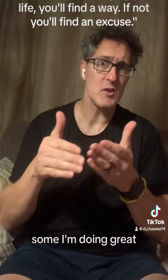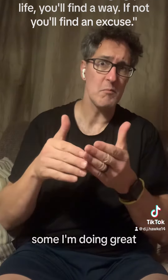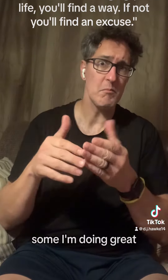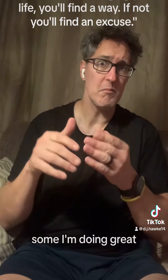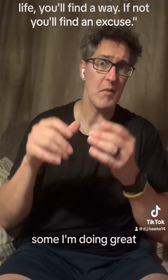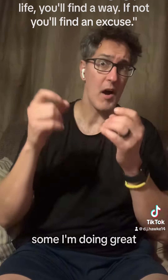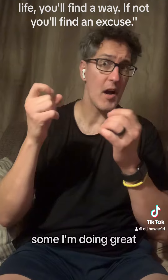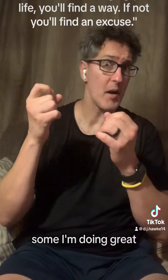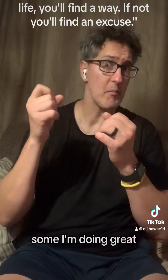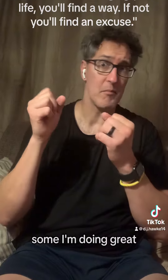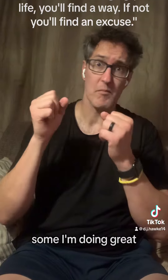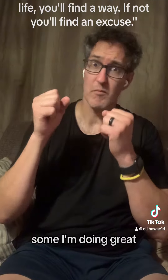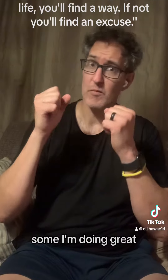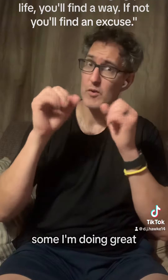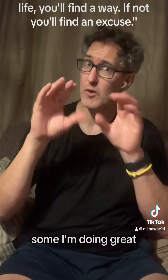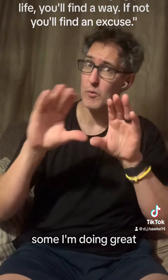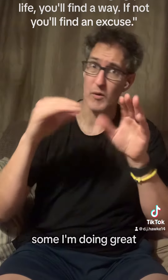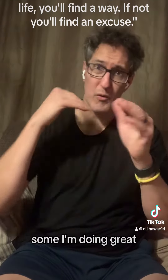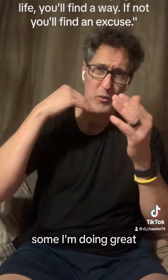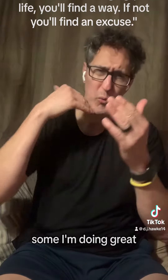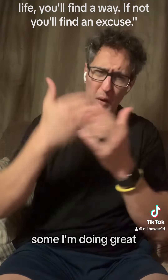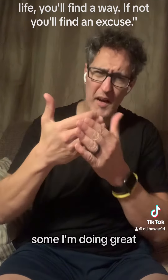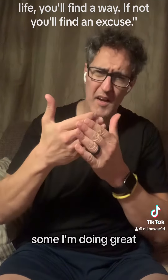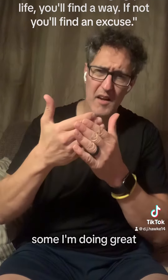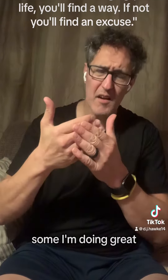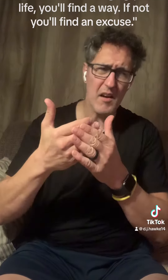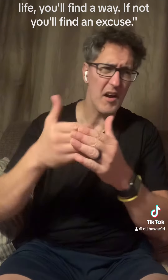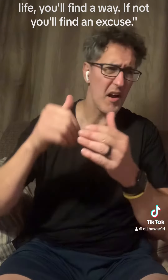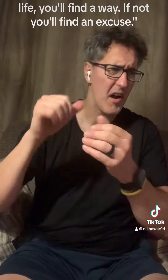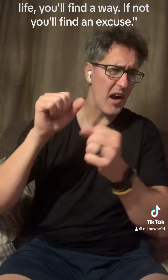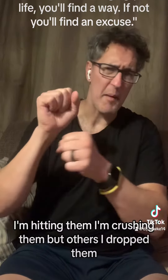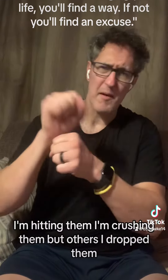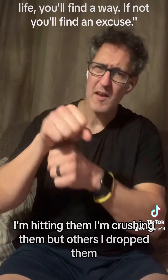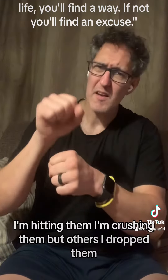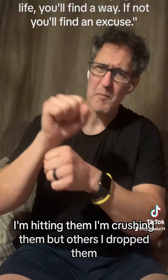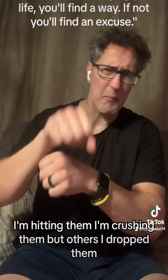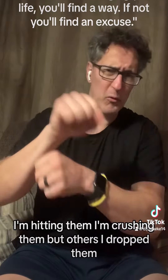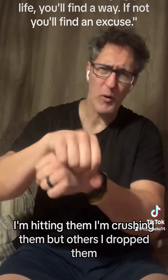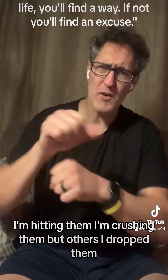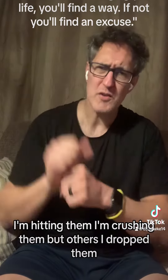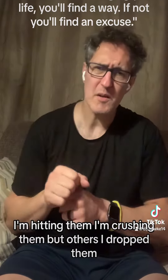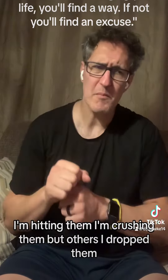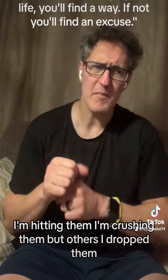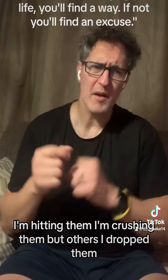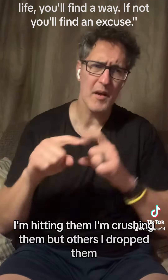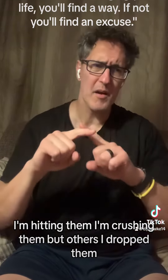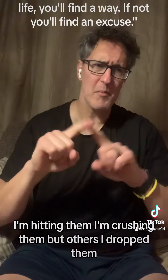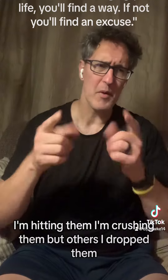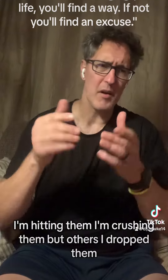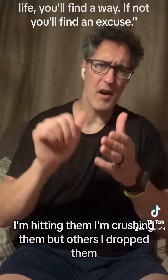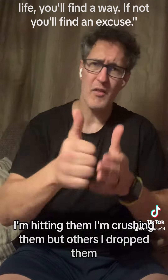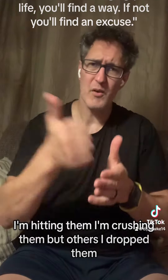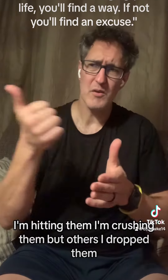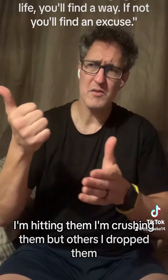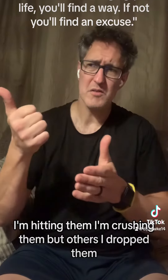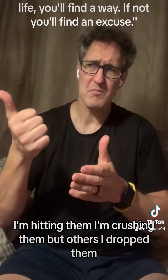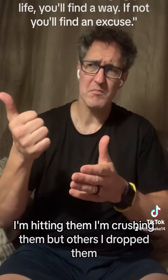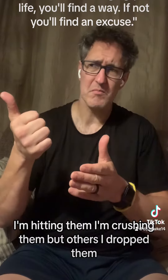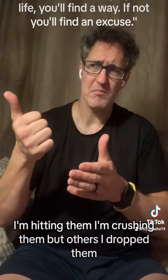Some I'm doing great in, I'm hitting them, I'm crushing them, but others